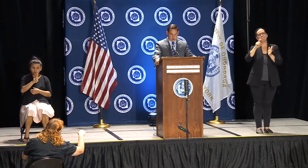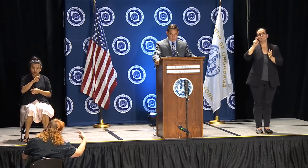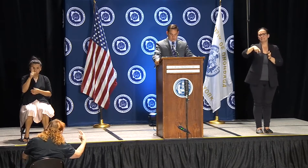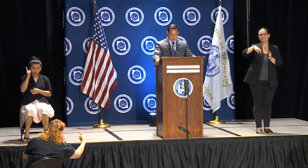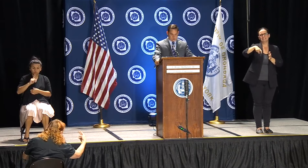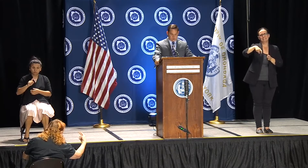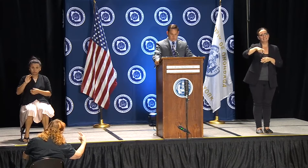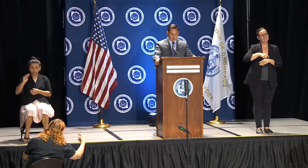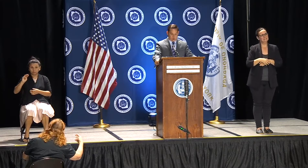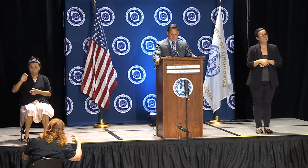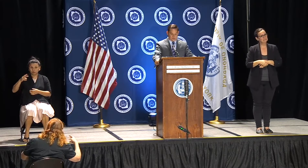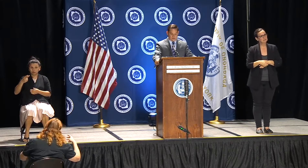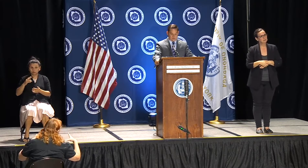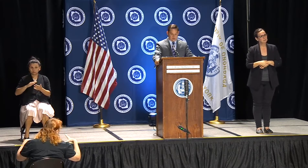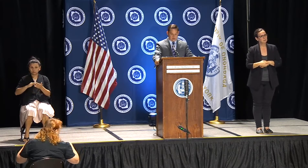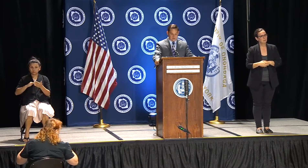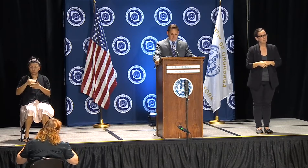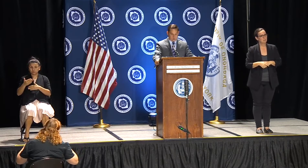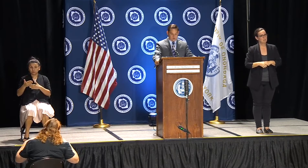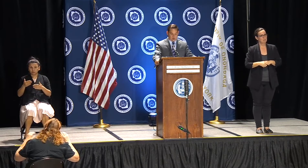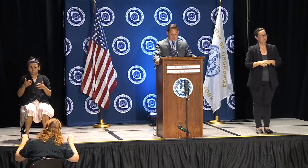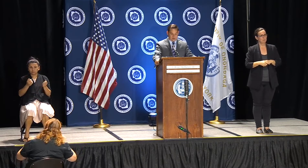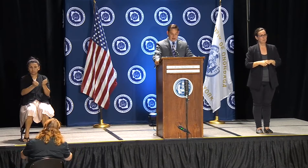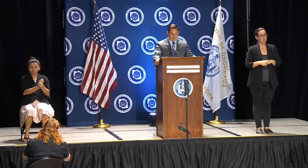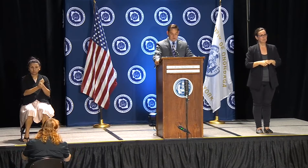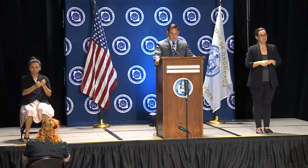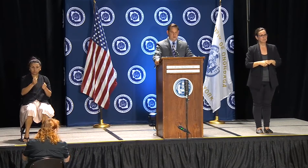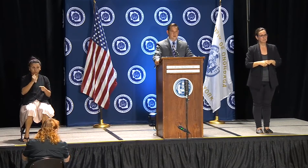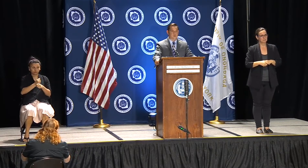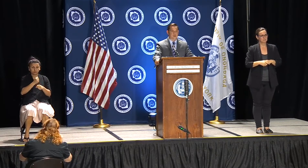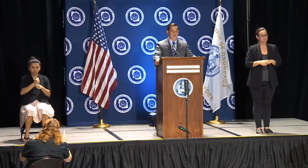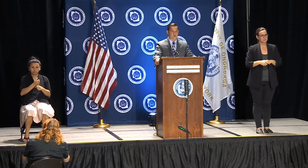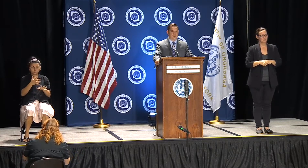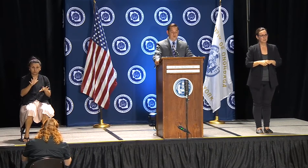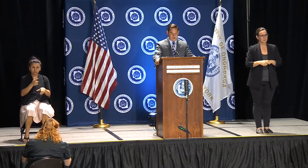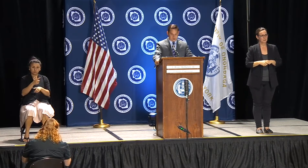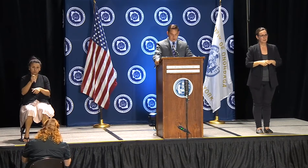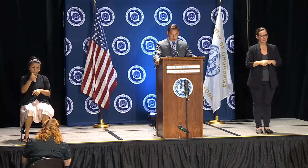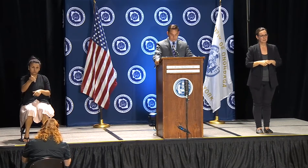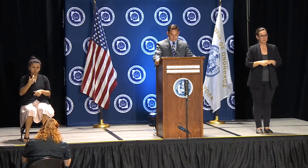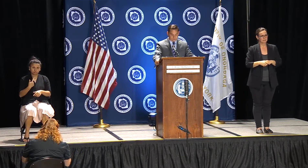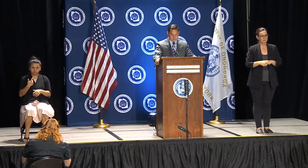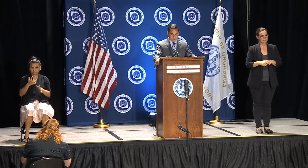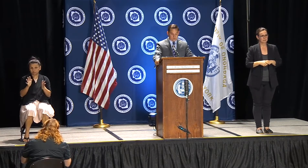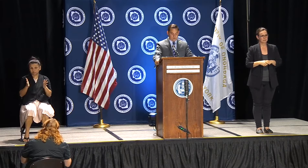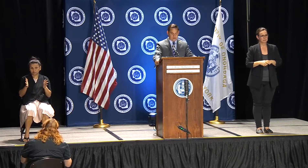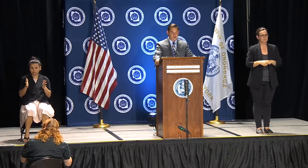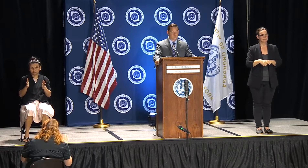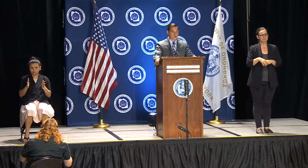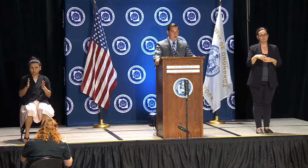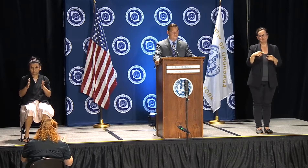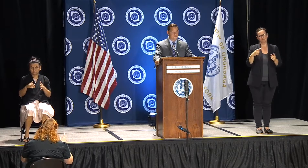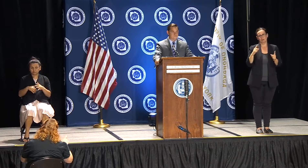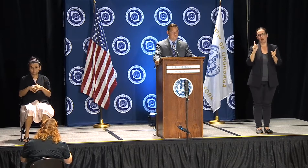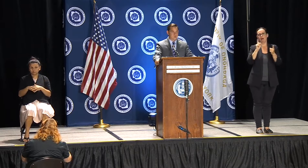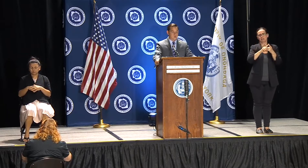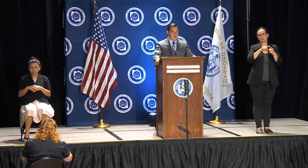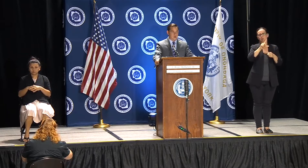third part of this is we've reopened the voluntary retirement option that we gave earlier this year through next